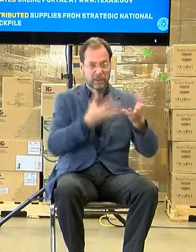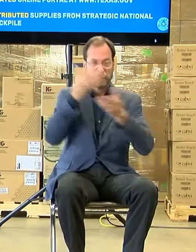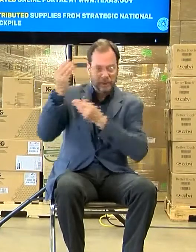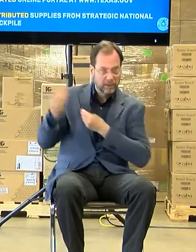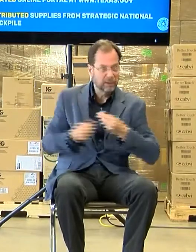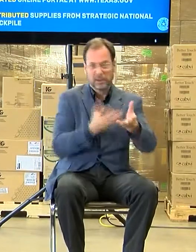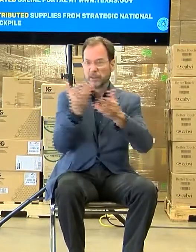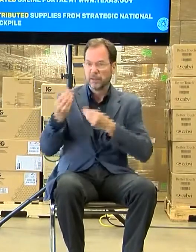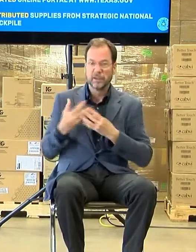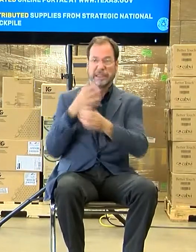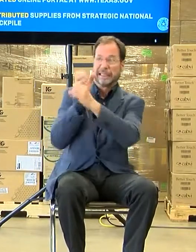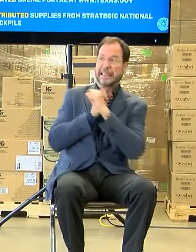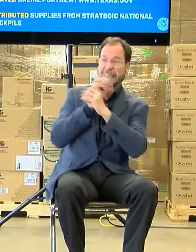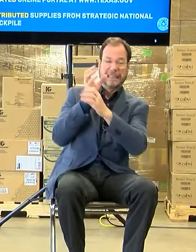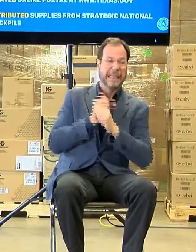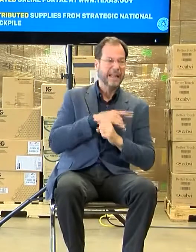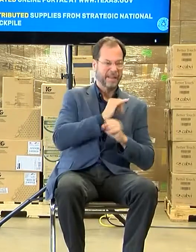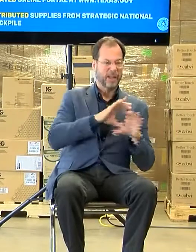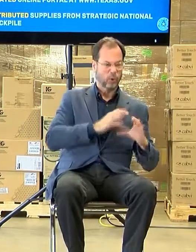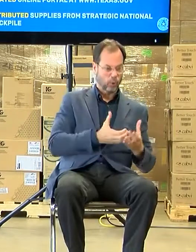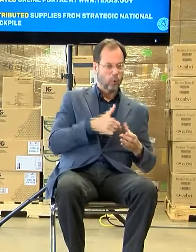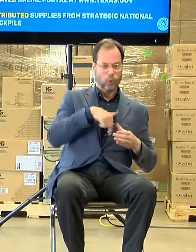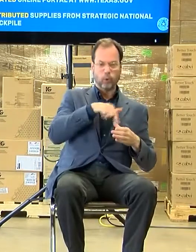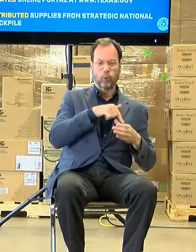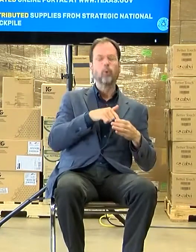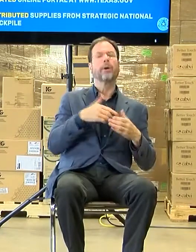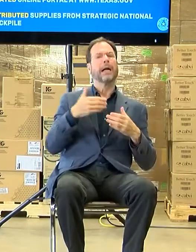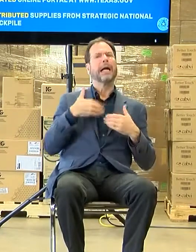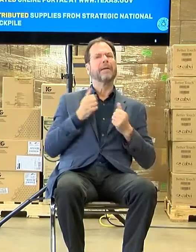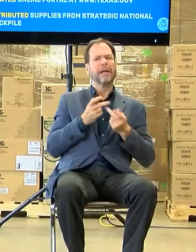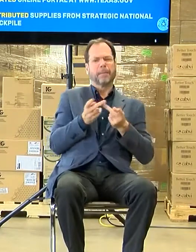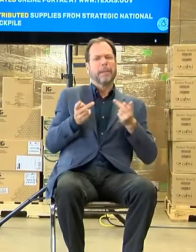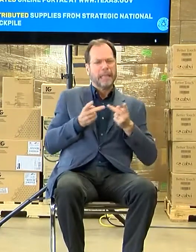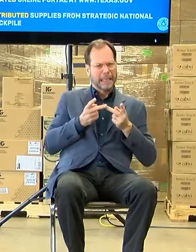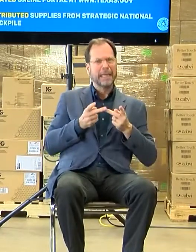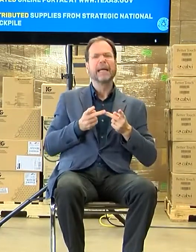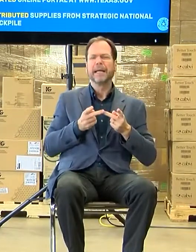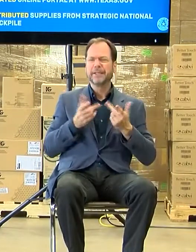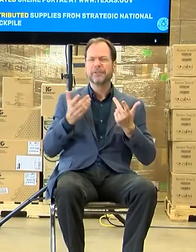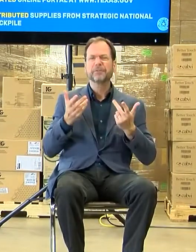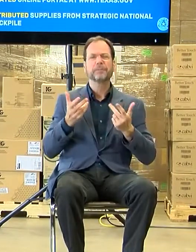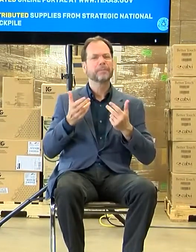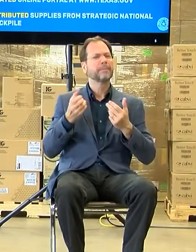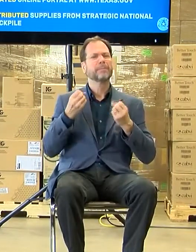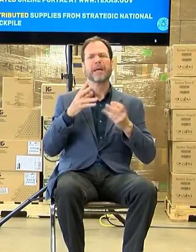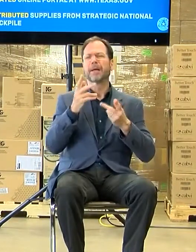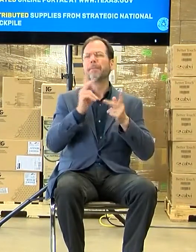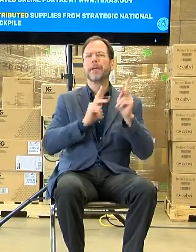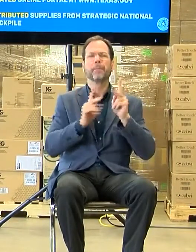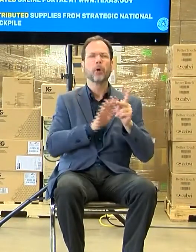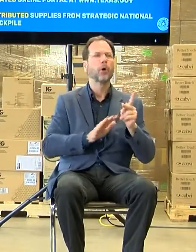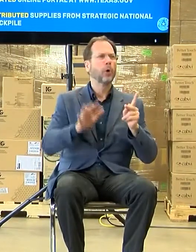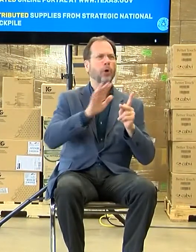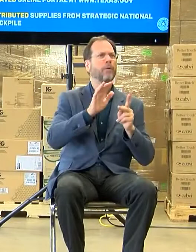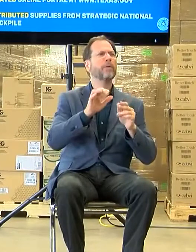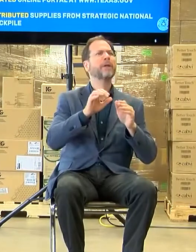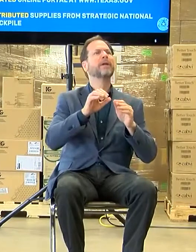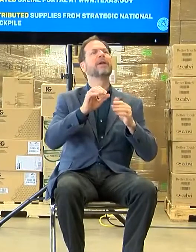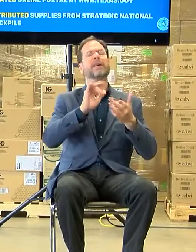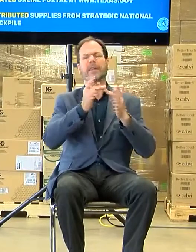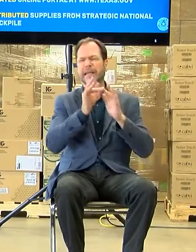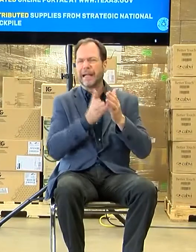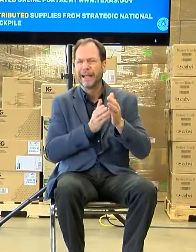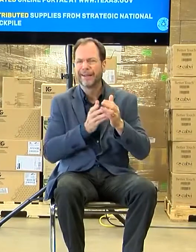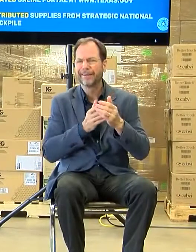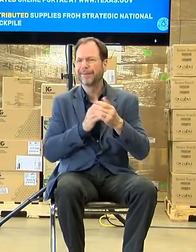great results is a portal that exists where so many people across the state, across the nation, and across the